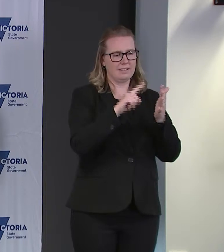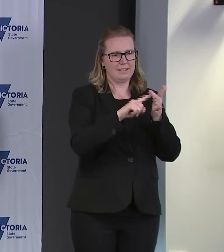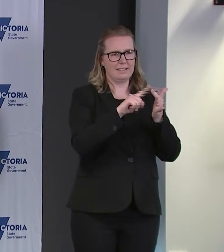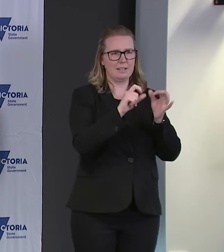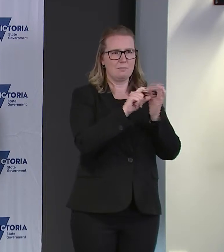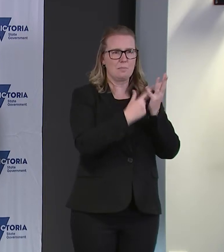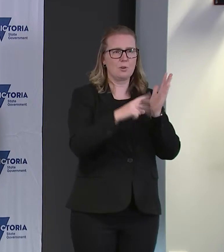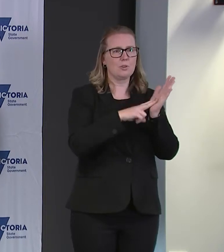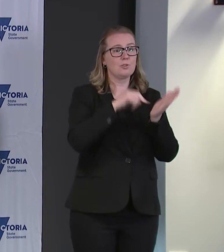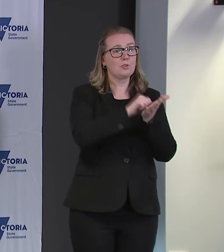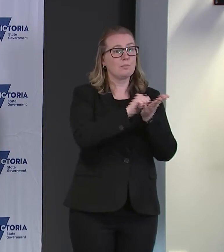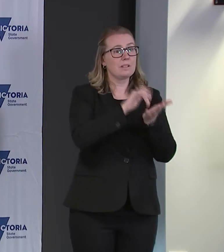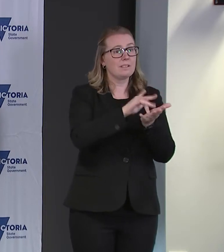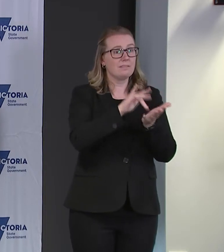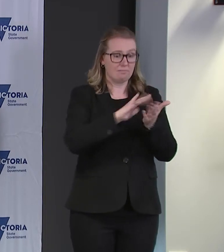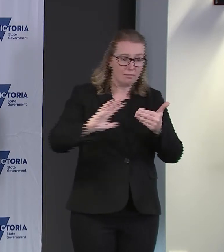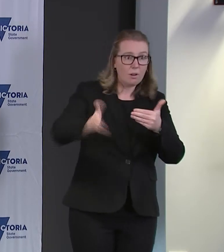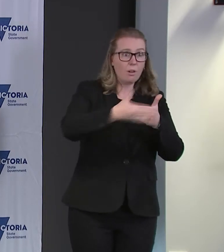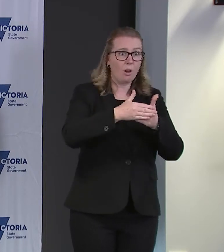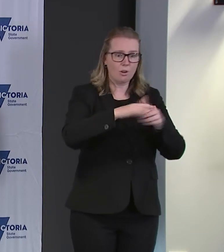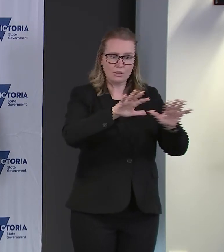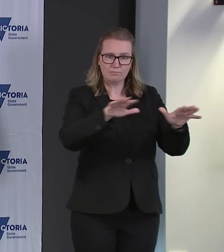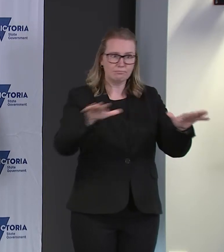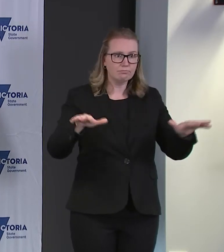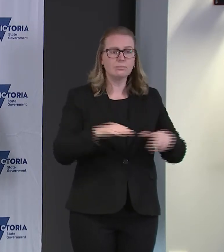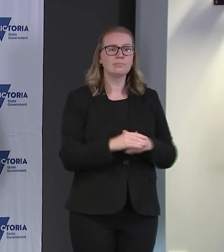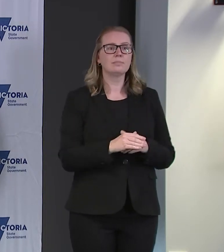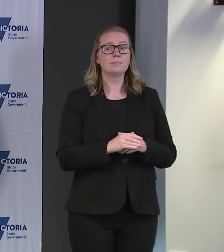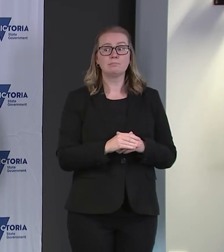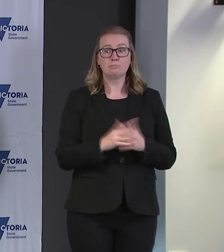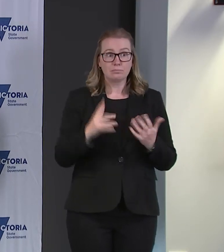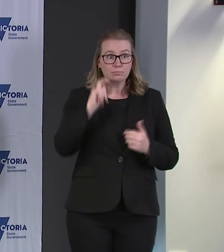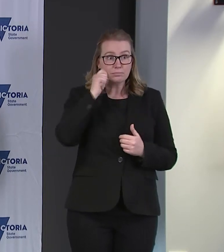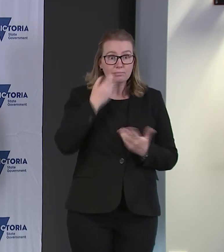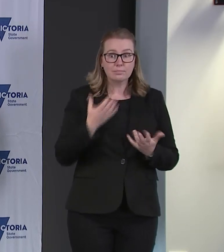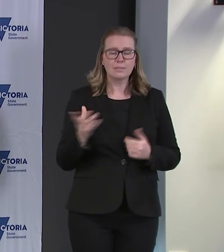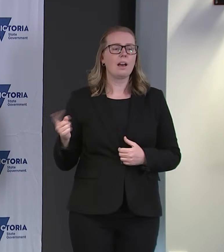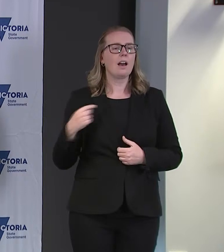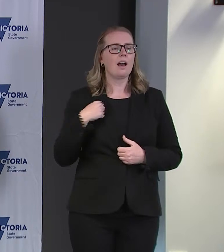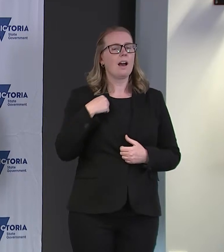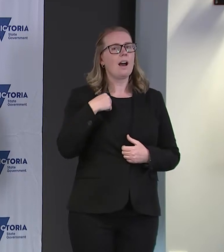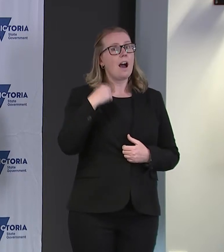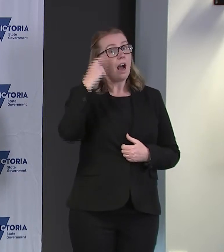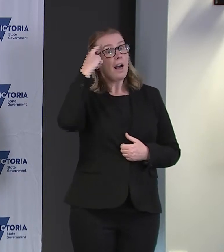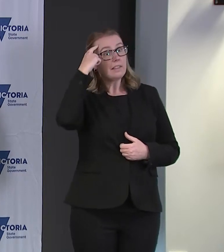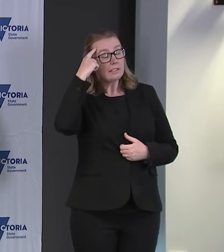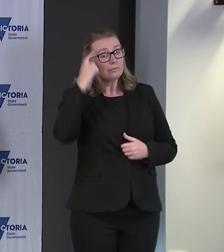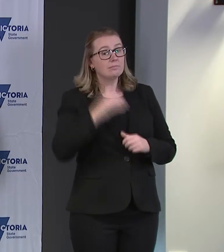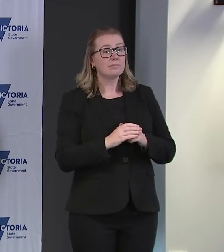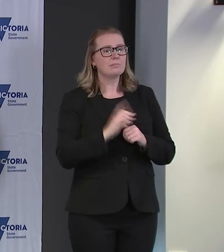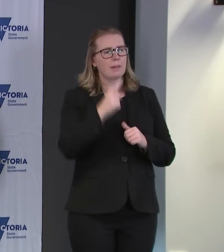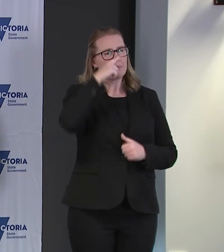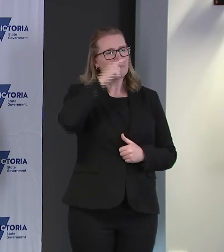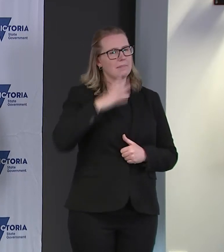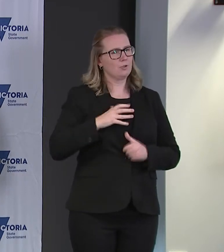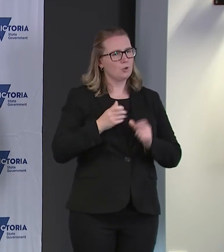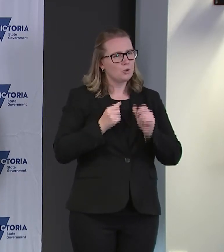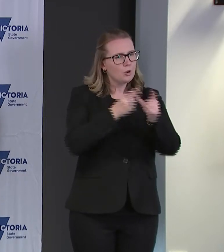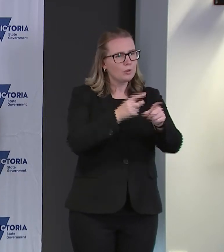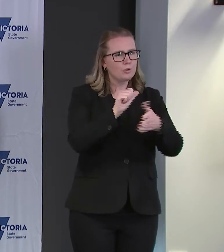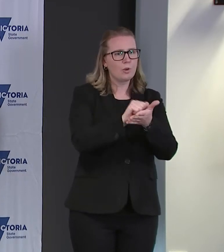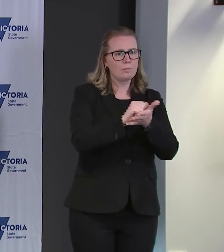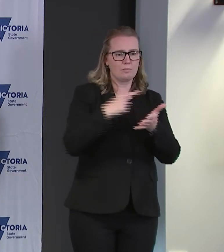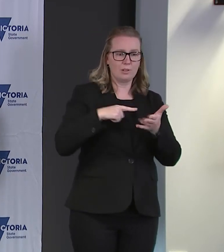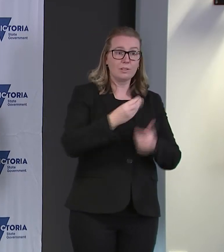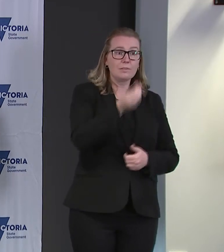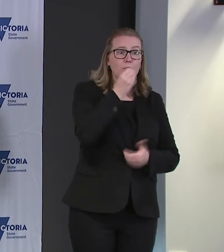top of it, or does it not? Look, it's come to my mind, but I immediately think people need to shop. These are food stores,